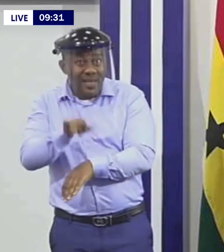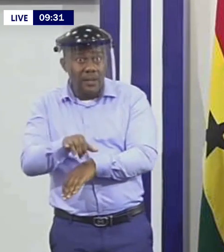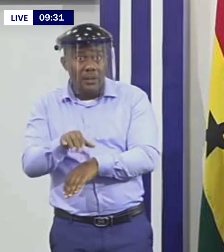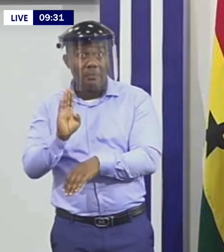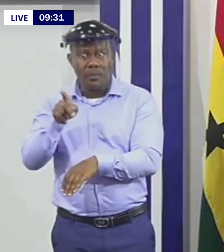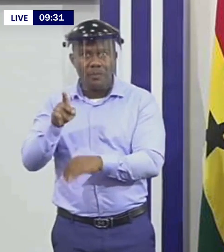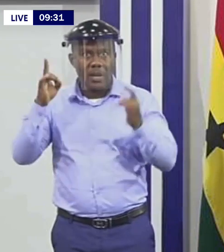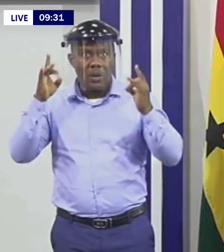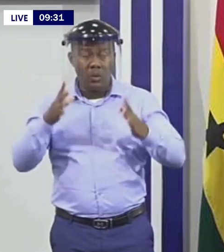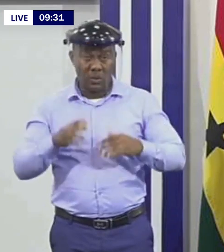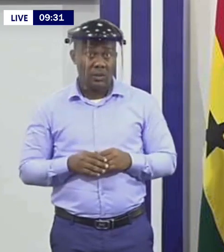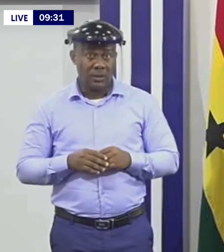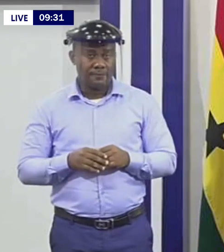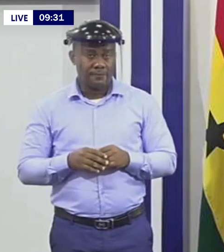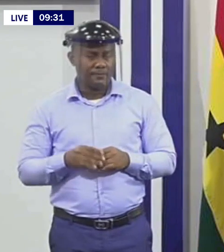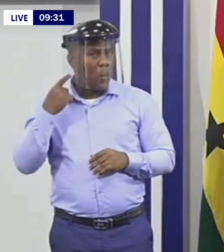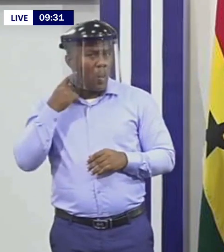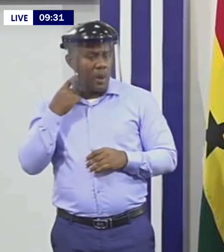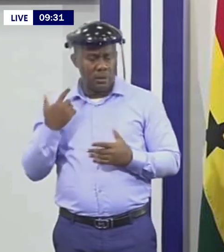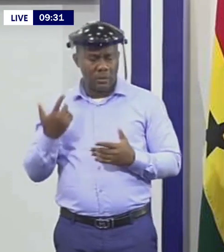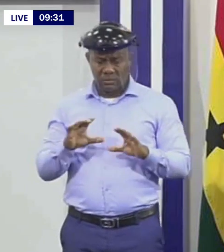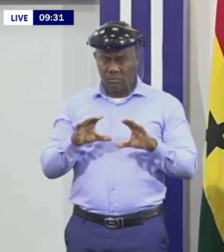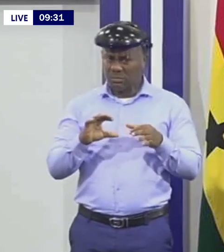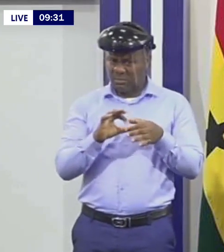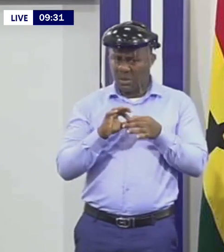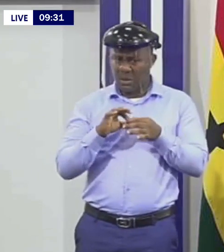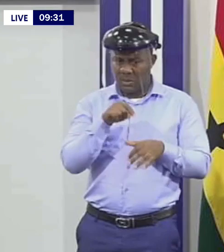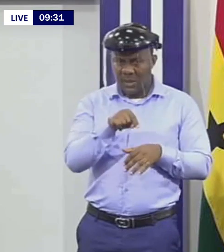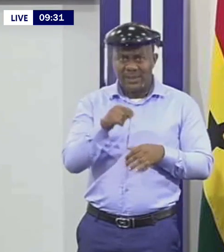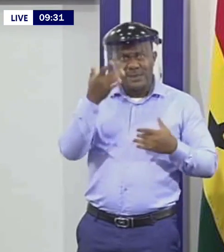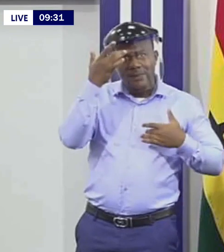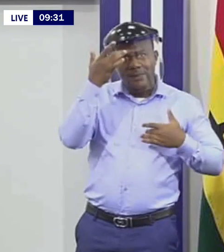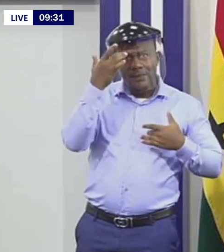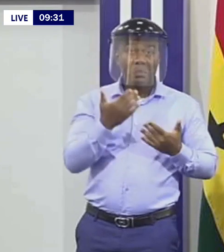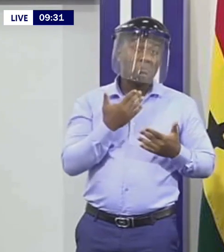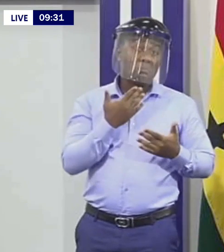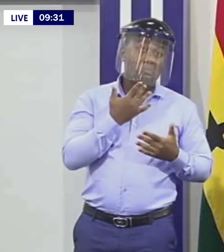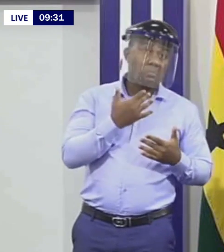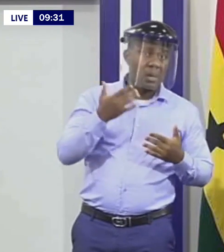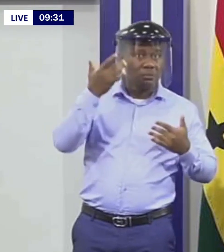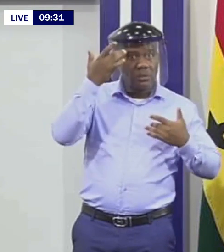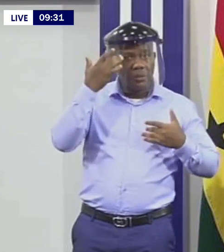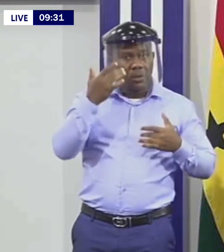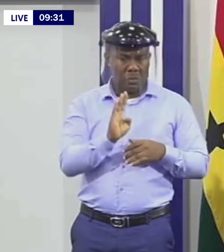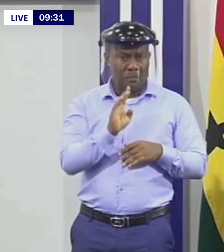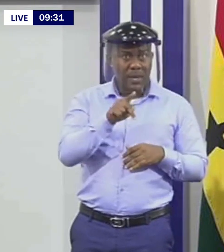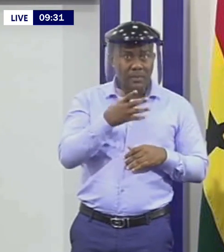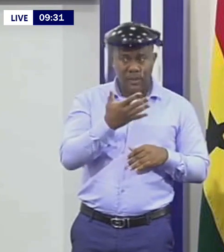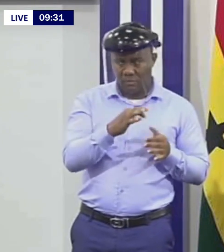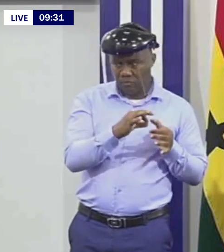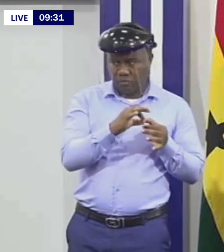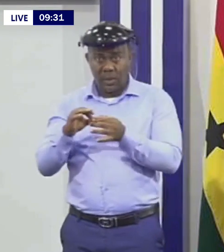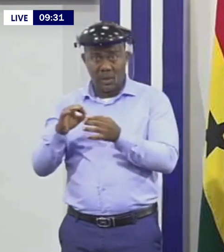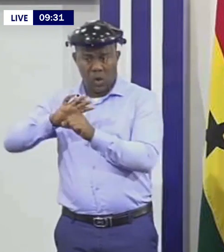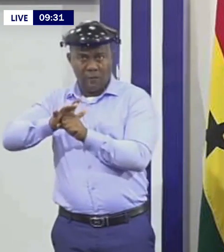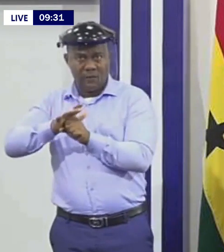why, when you mention comorbidity, these are some of the rationale behind science, behind the term